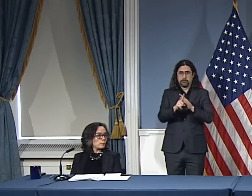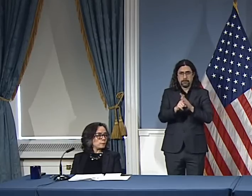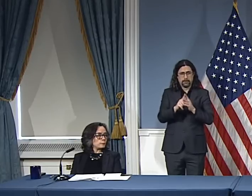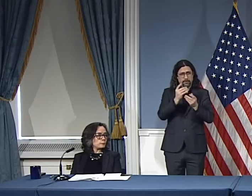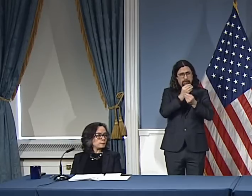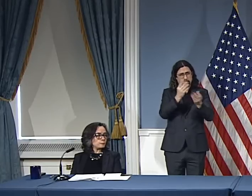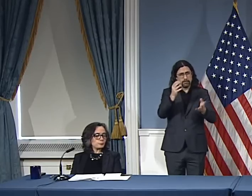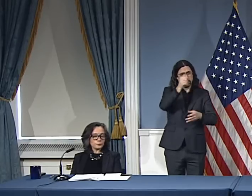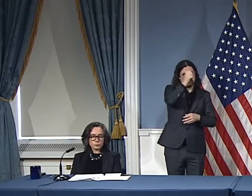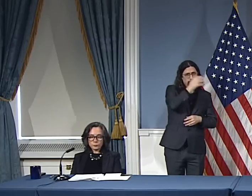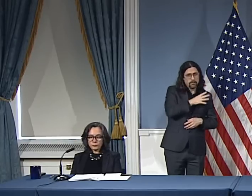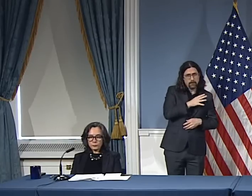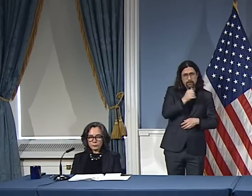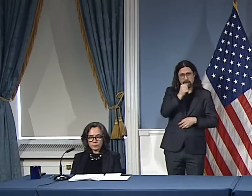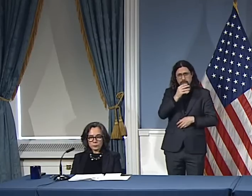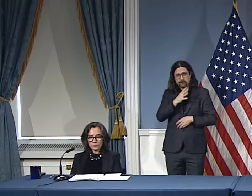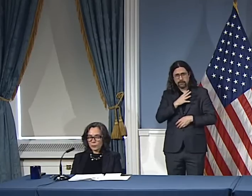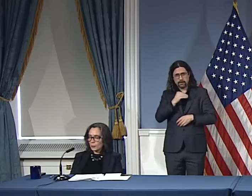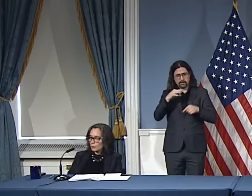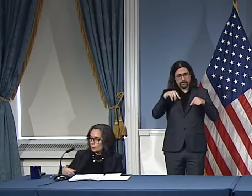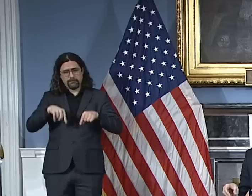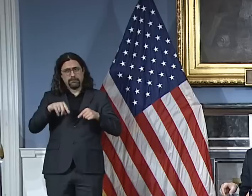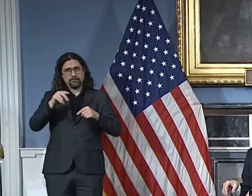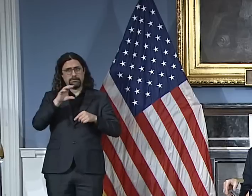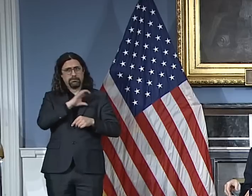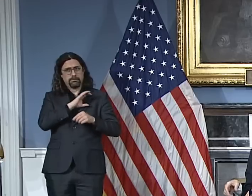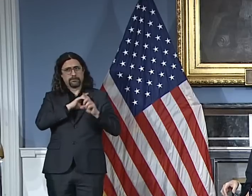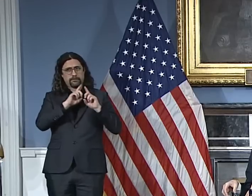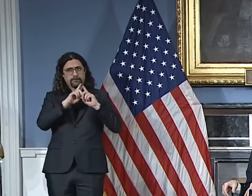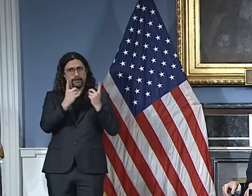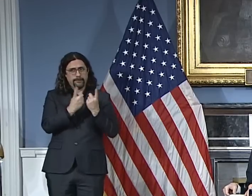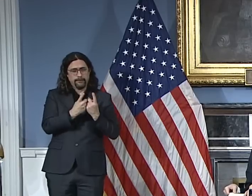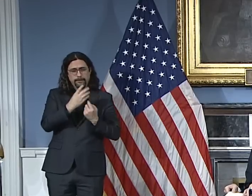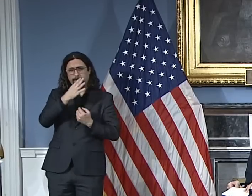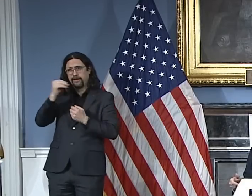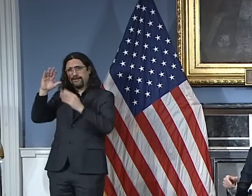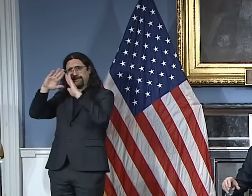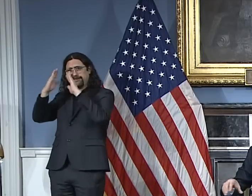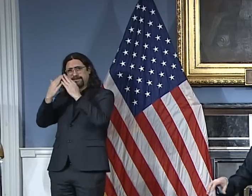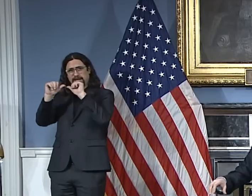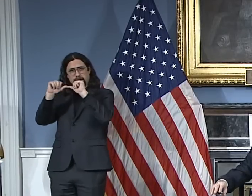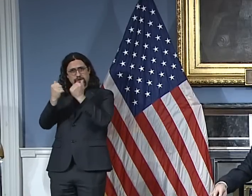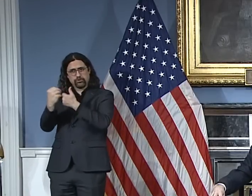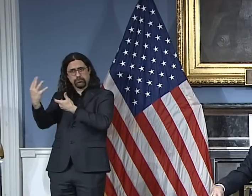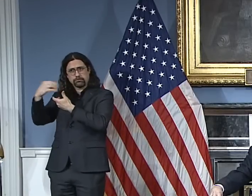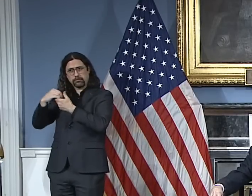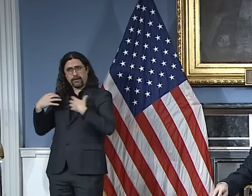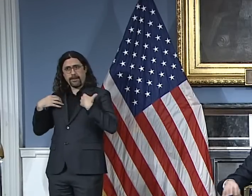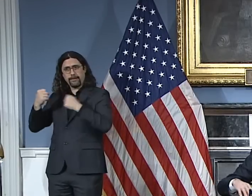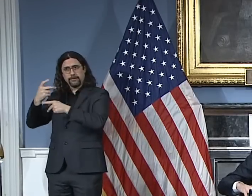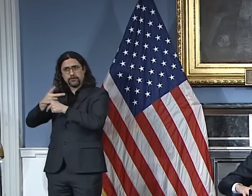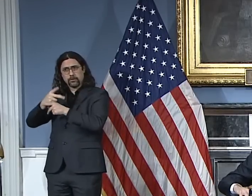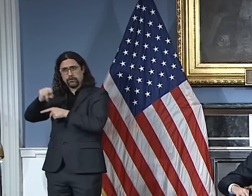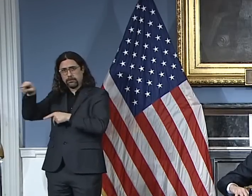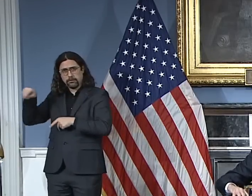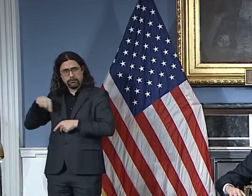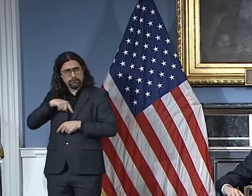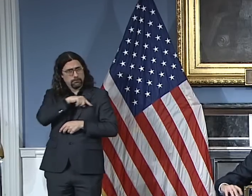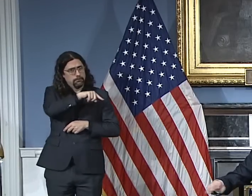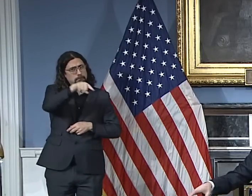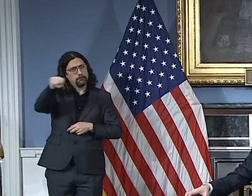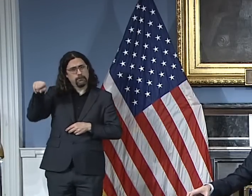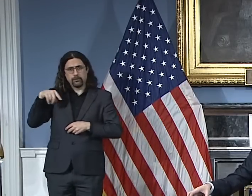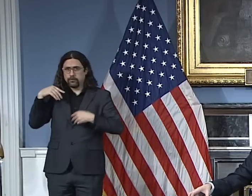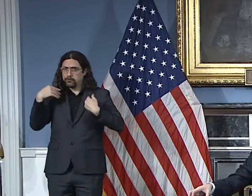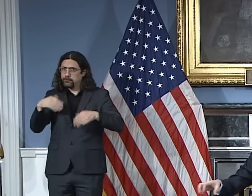agencies, certainly the healthcare workers across the board, are rising to the challenge. And it's at a time like this when, quite frankly, you see